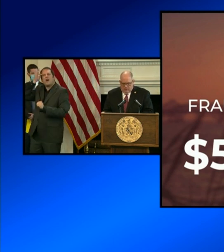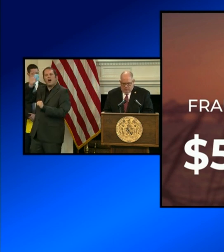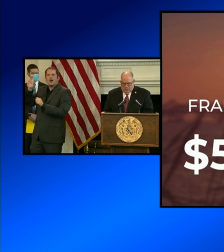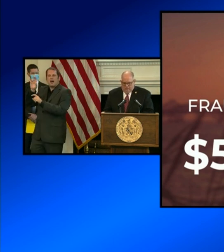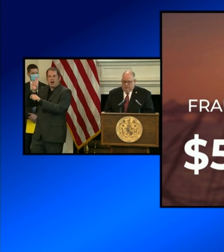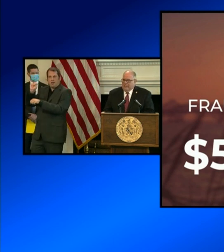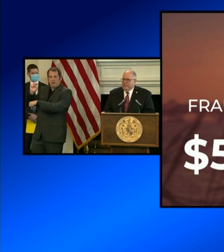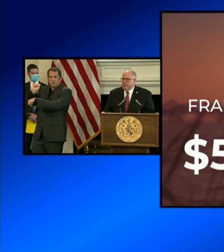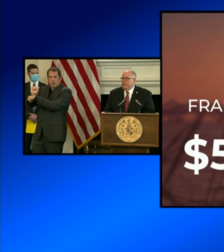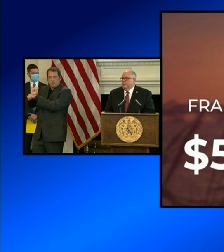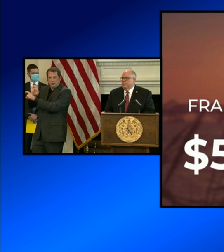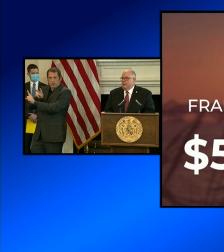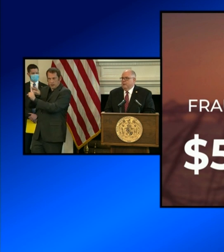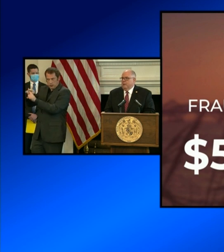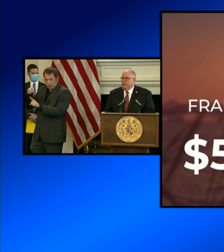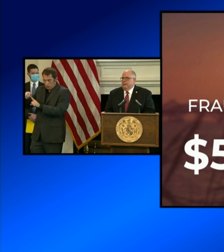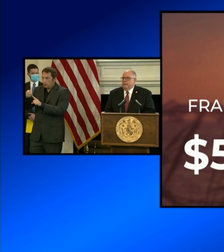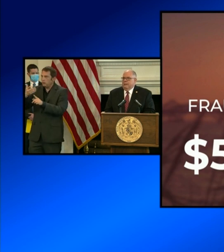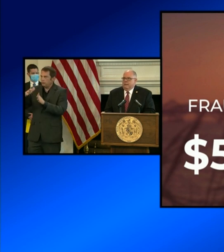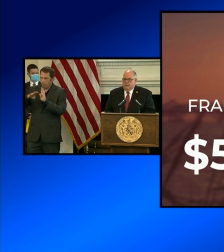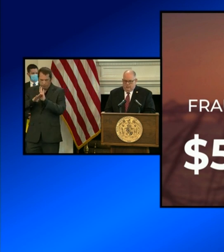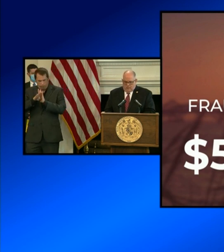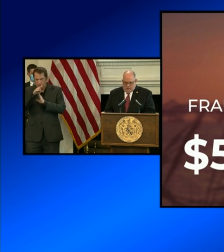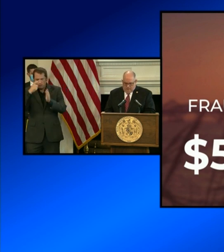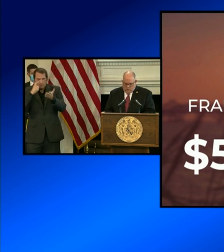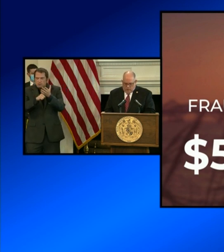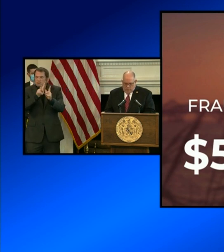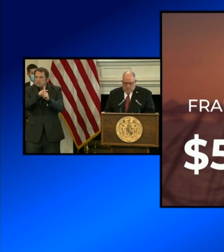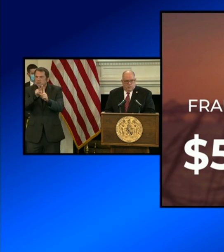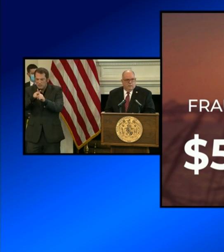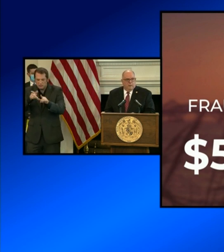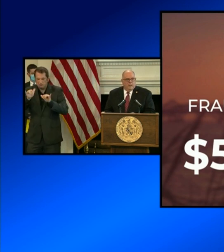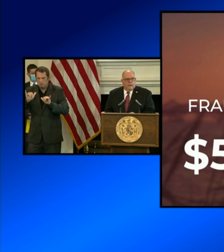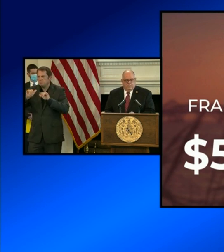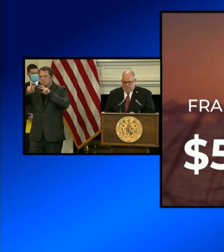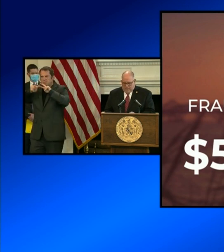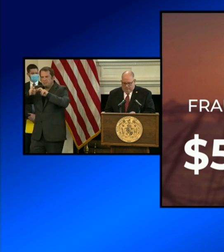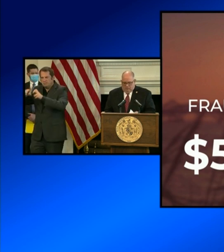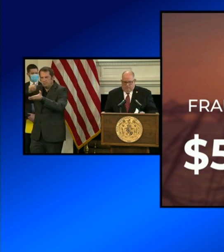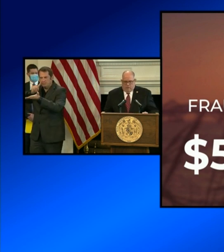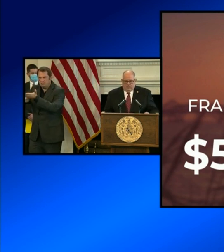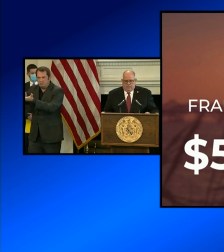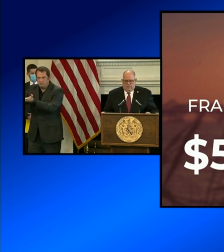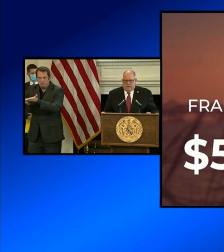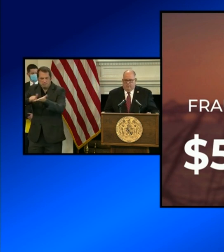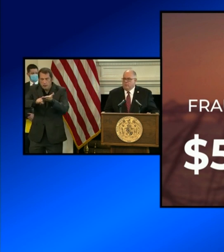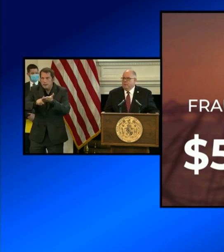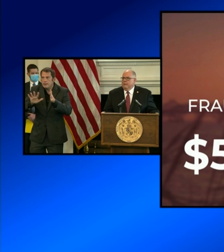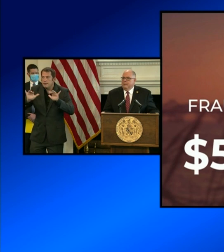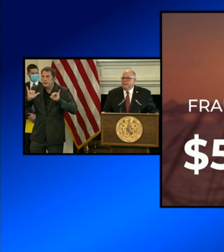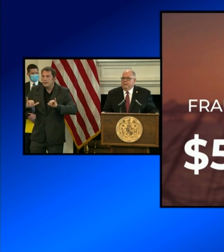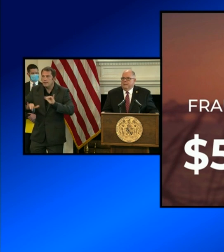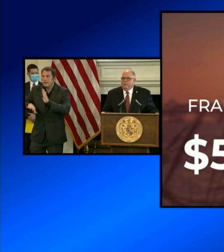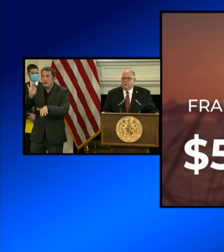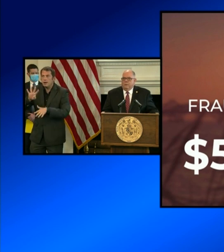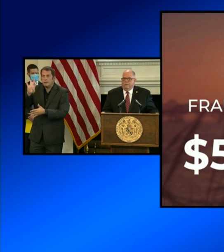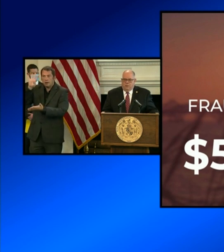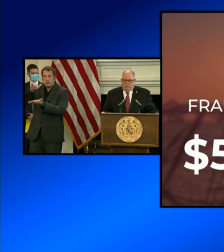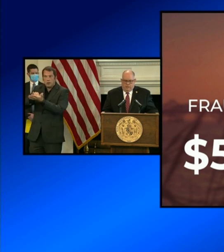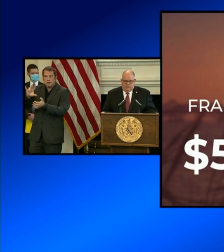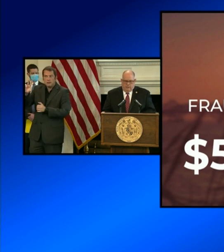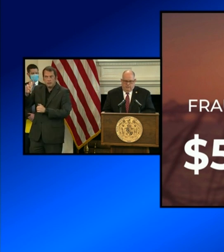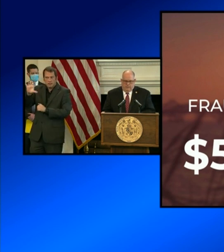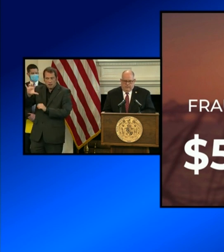Labor discovered these more than 47,500 fraudulent claims, which were involving